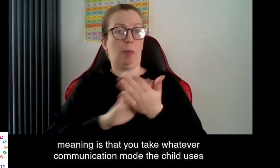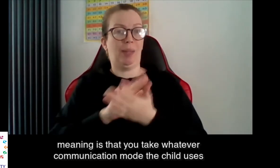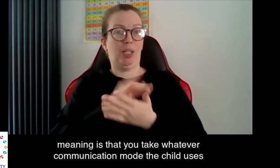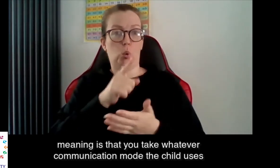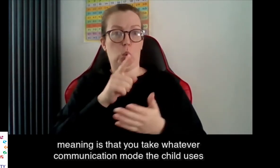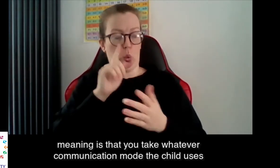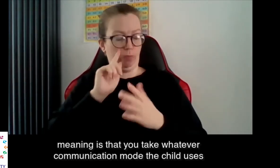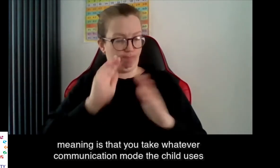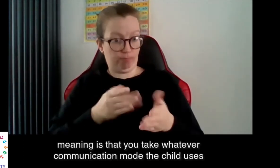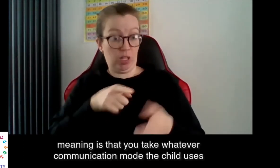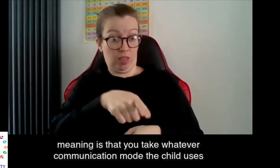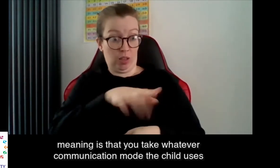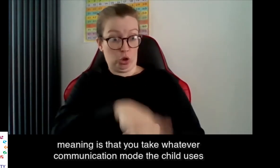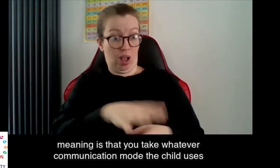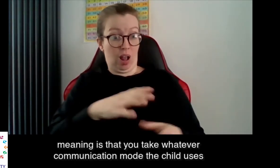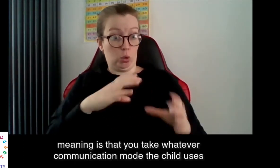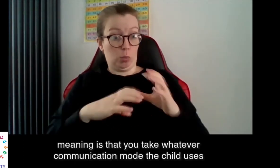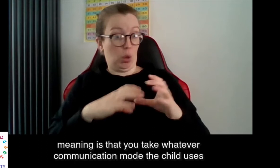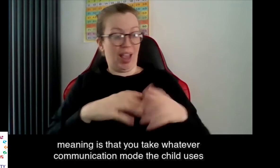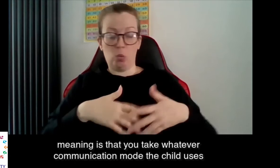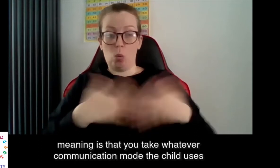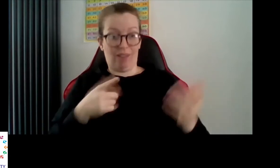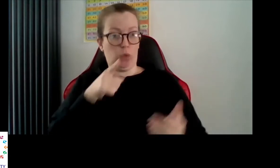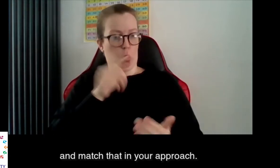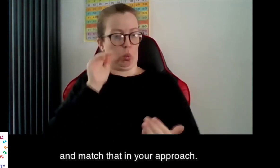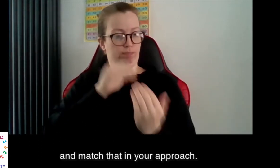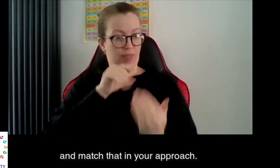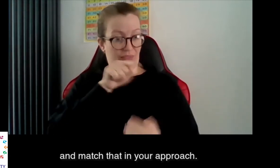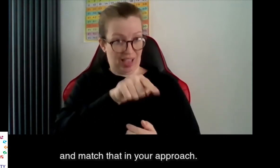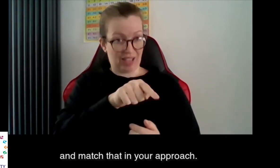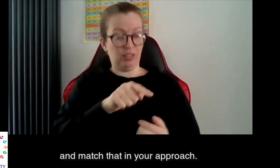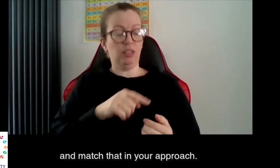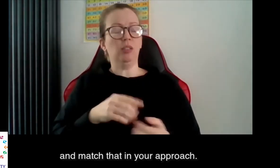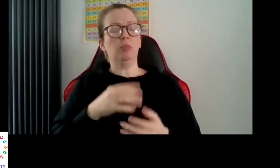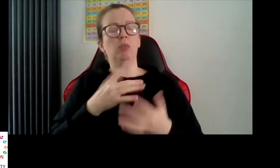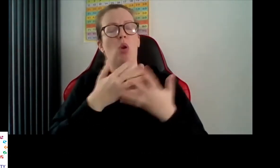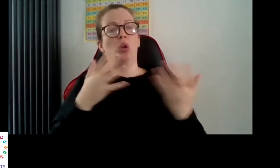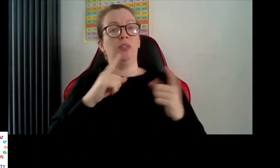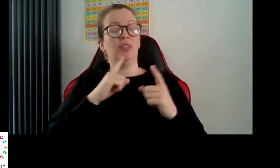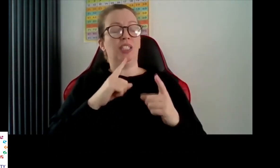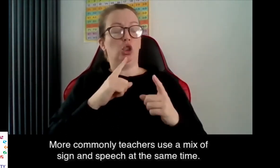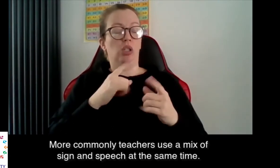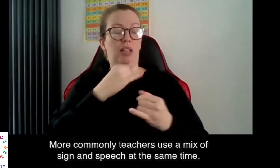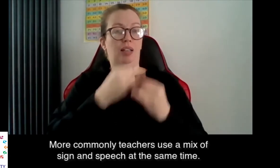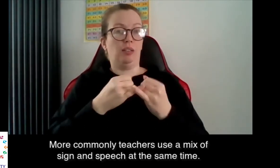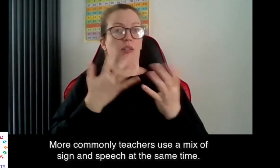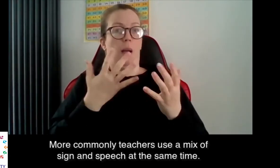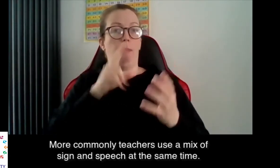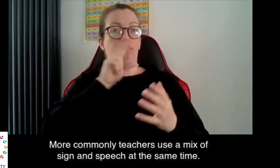take whatever communication mode the child uses and match that in your approach. More commonly, teachers use a mix